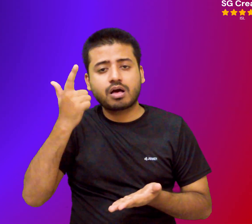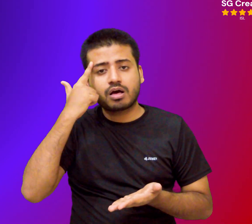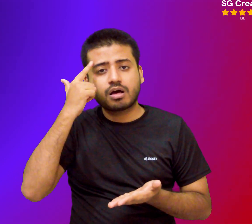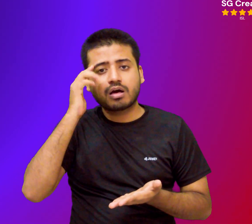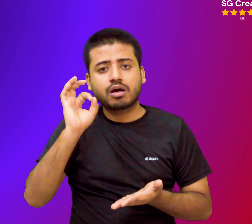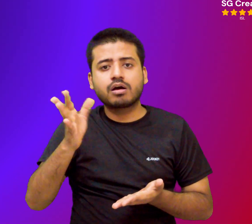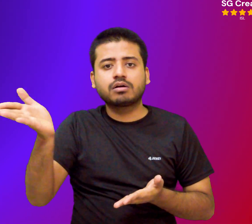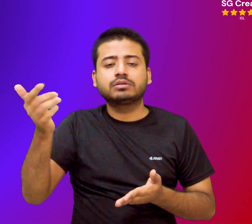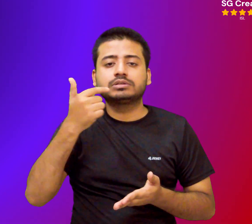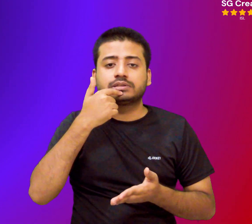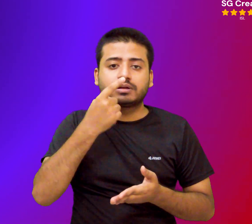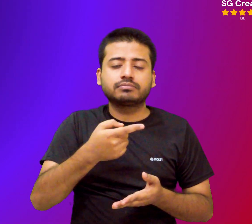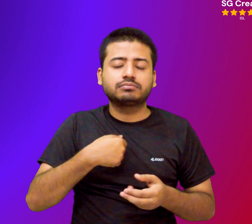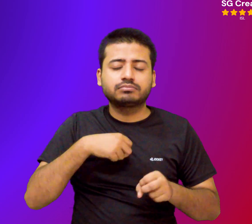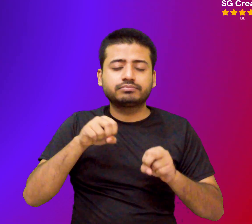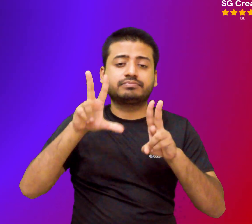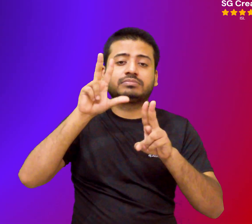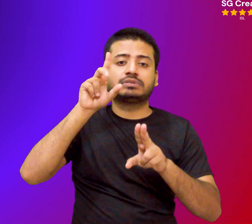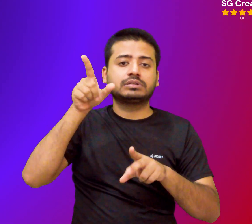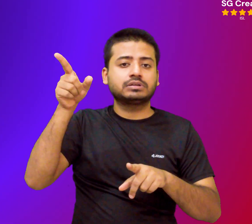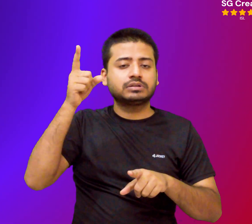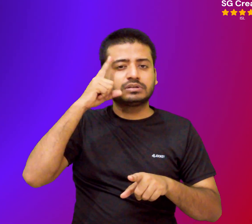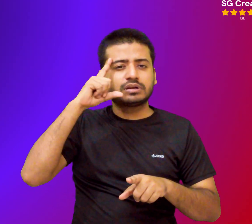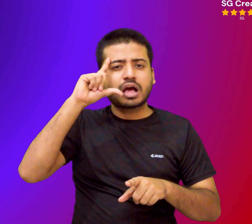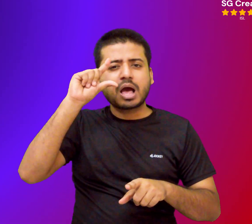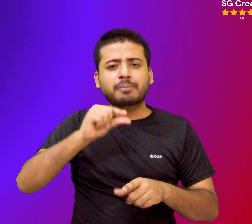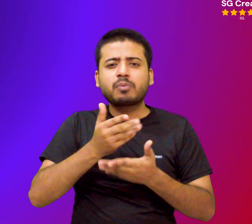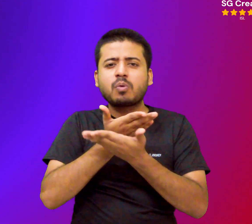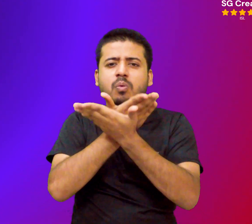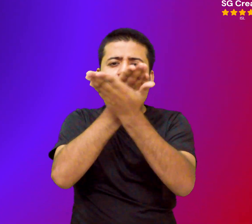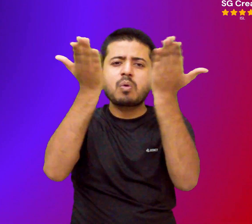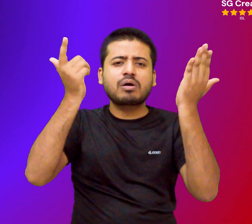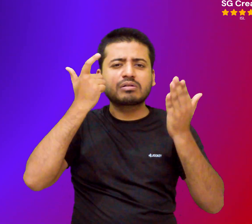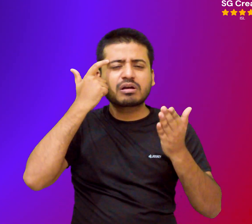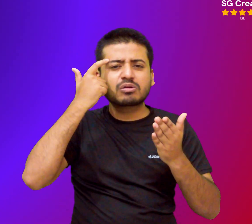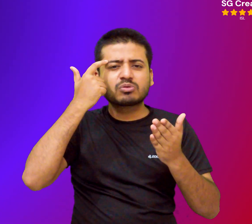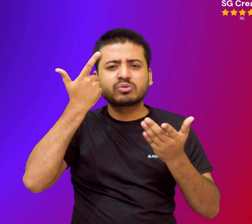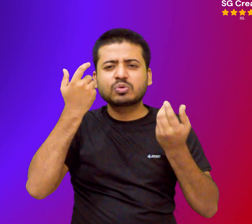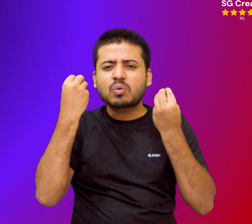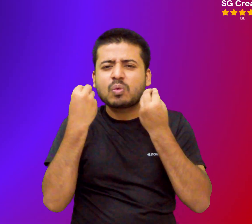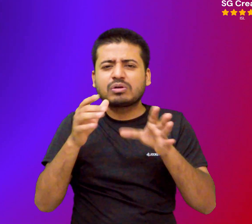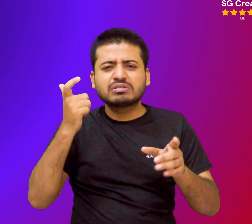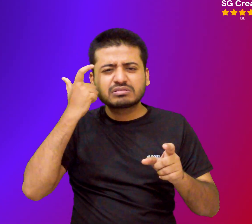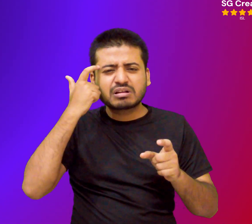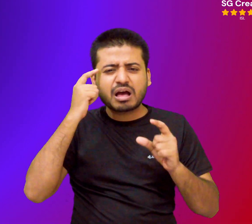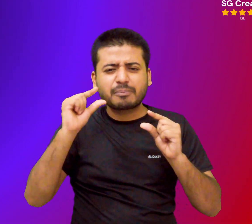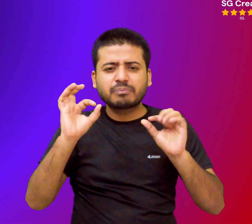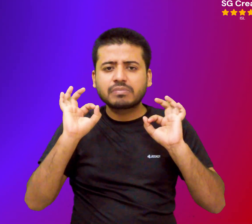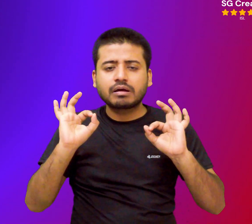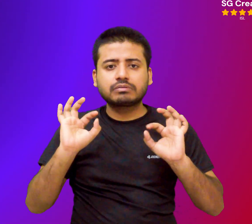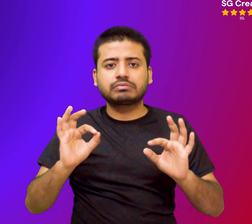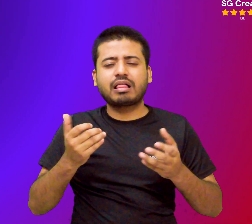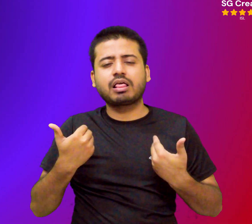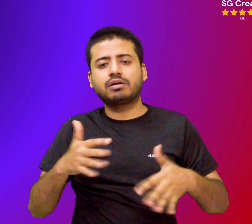even the brain. According bacterial infections. Dog meat can harbor bacteria like E. coli,